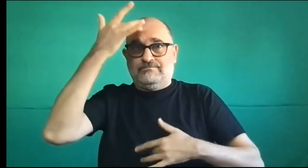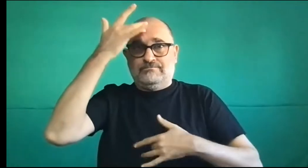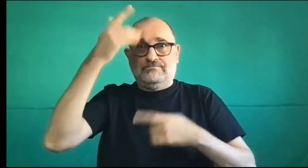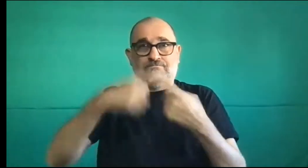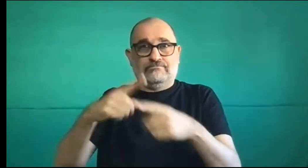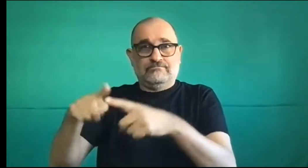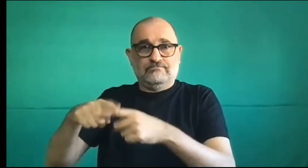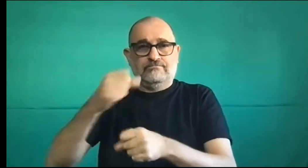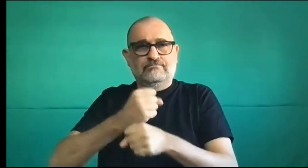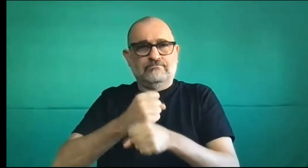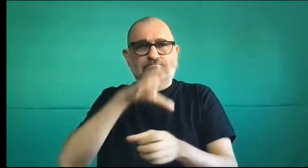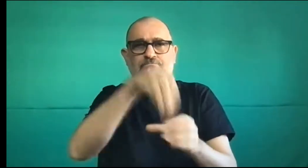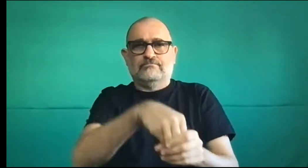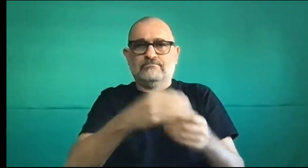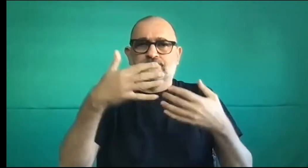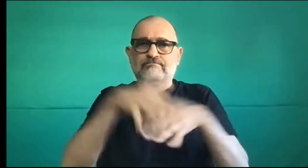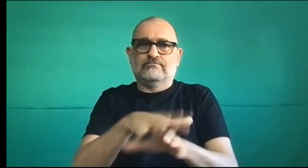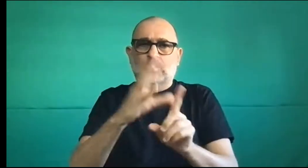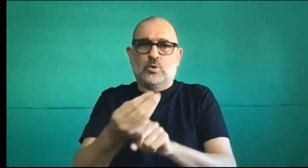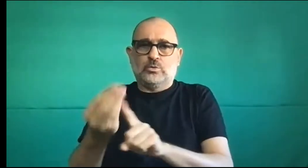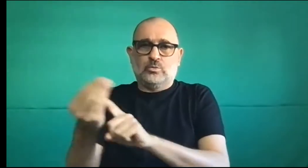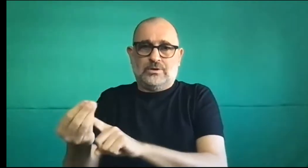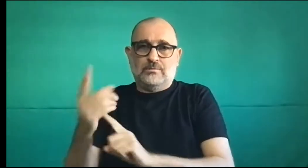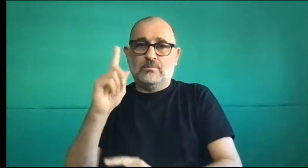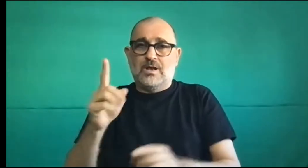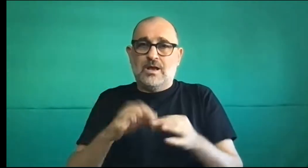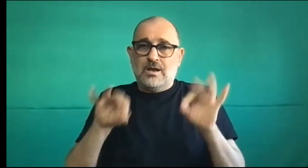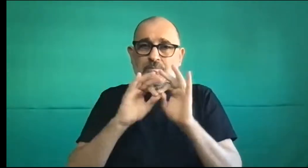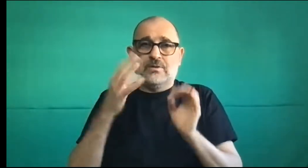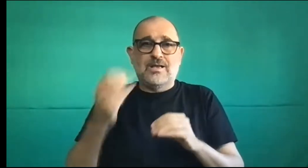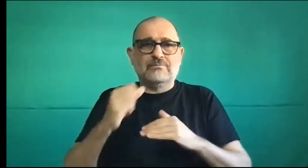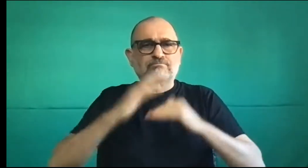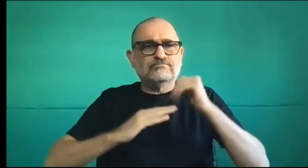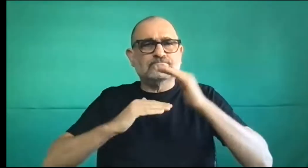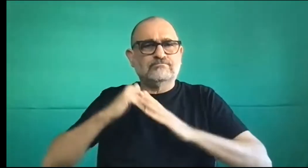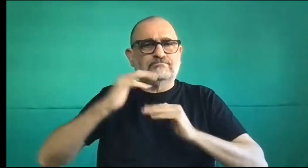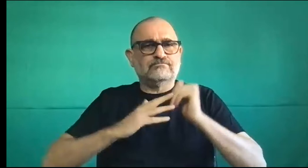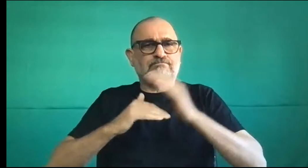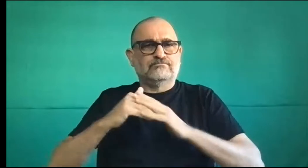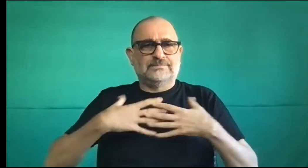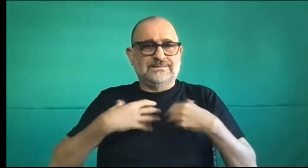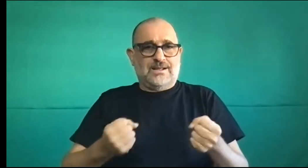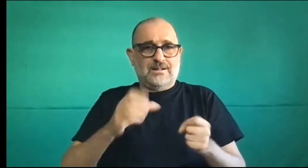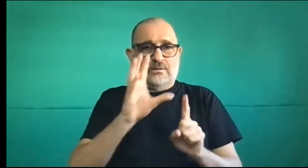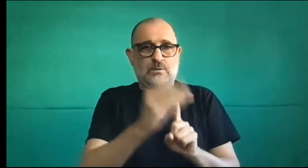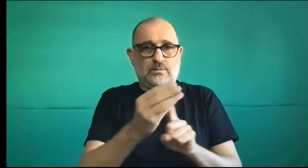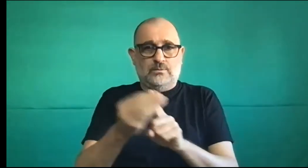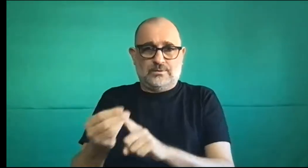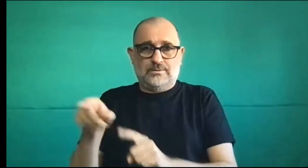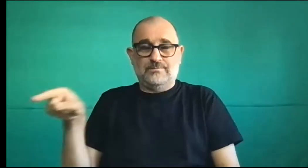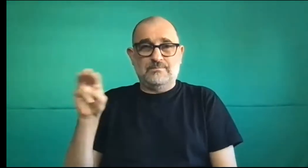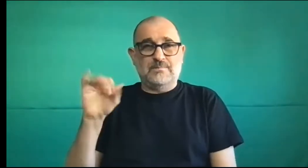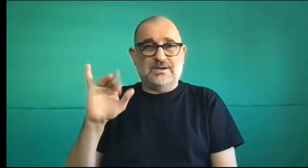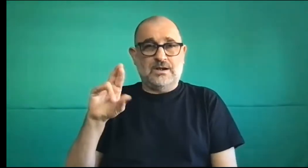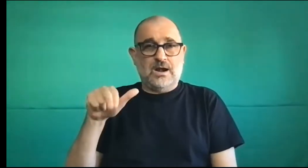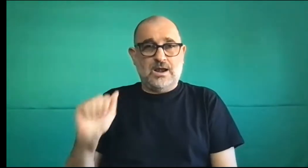in intercultural dialogue, especially the international dialogue, in order to promote and integrate those knowledges which